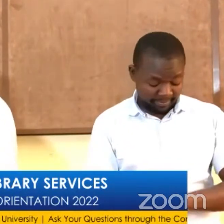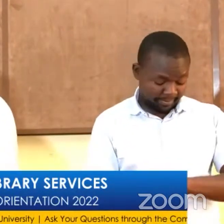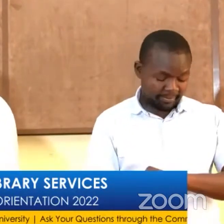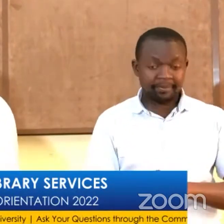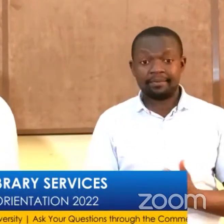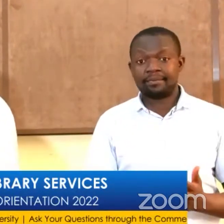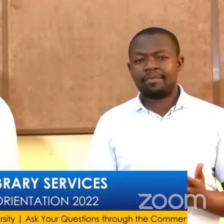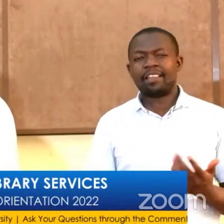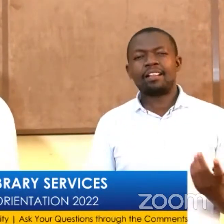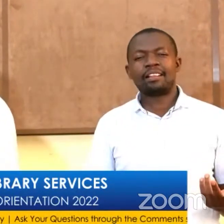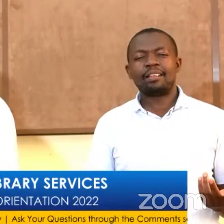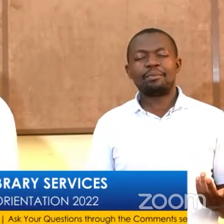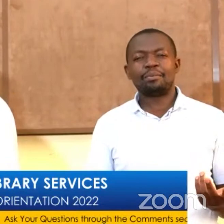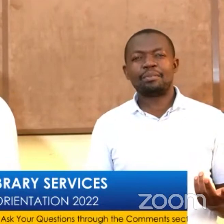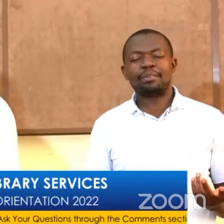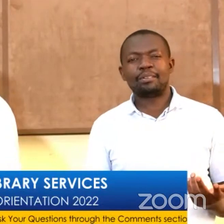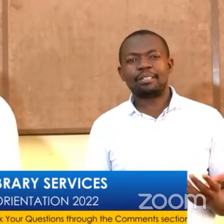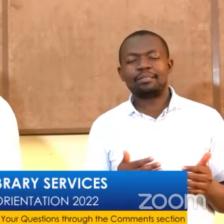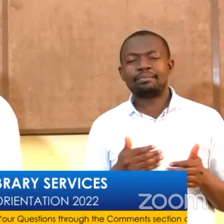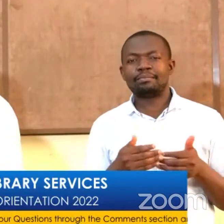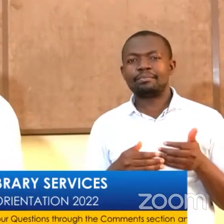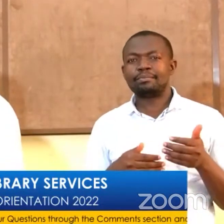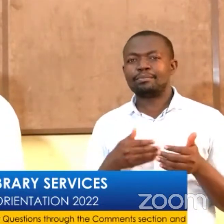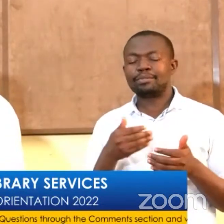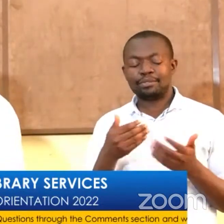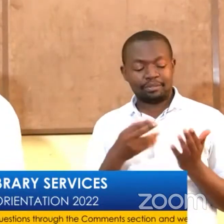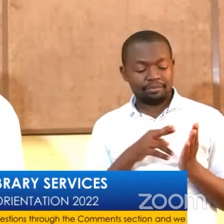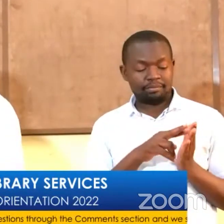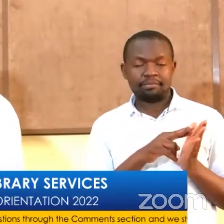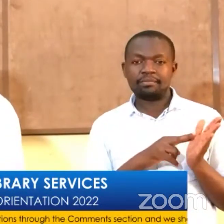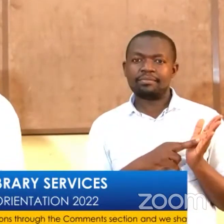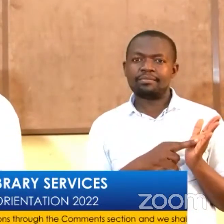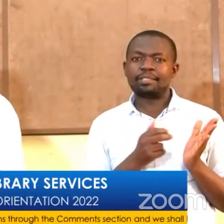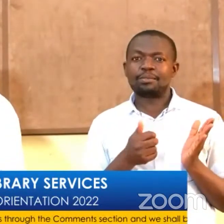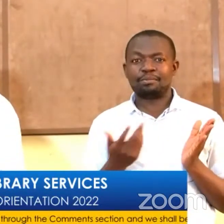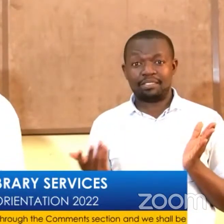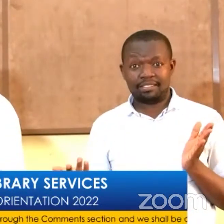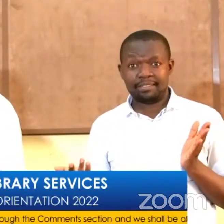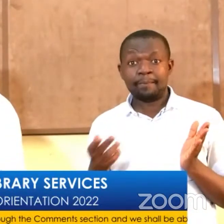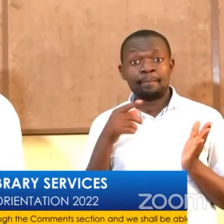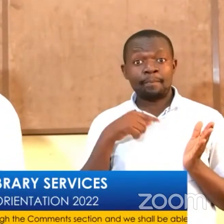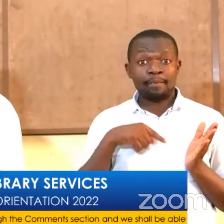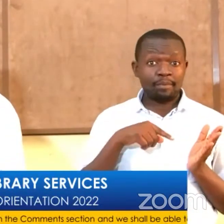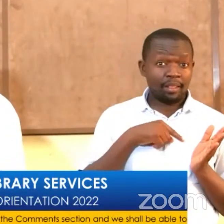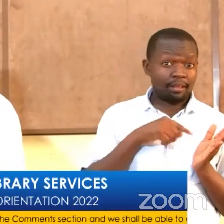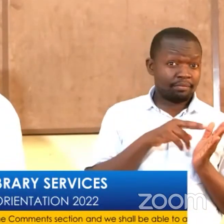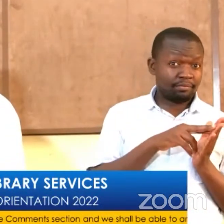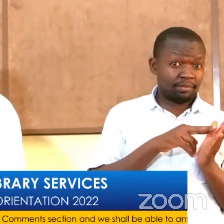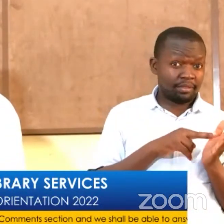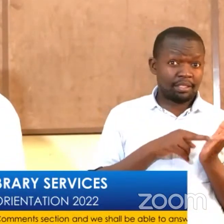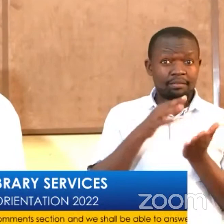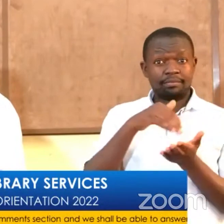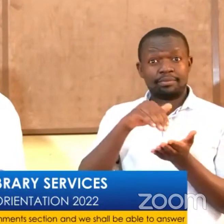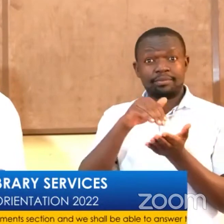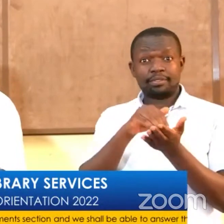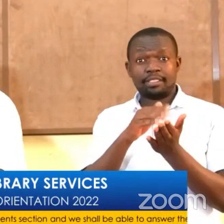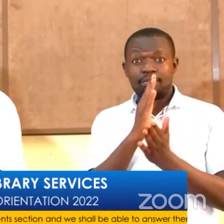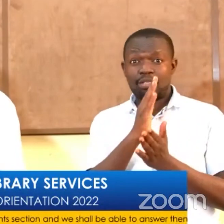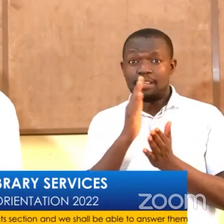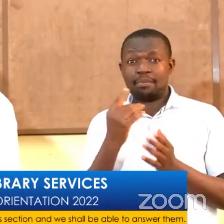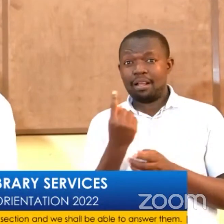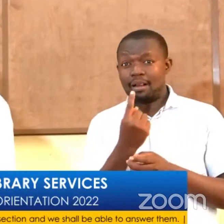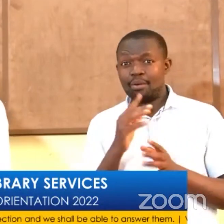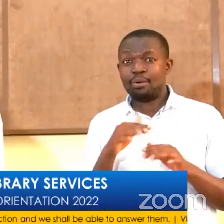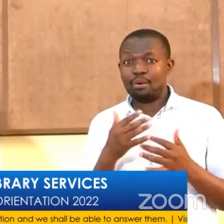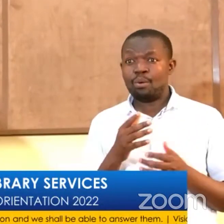What are the procedures of registration? Do we register in only the central library?